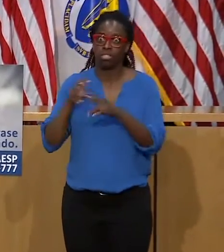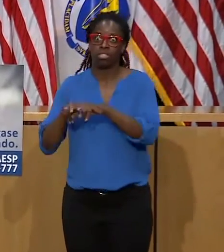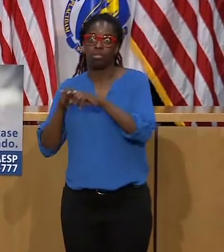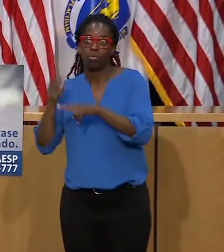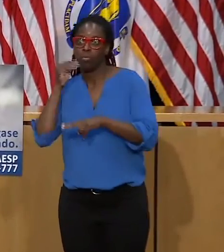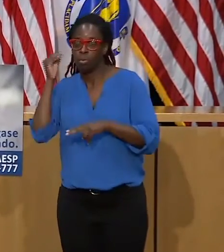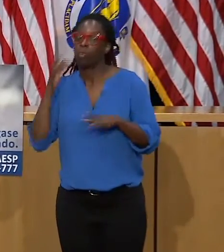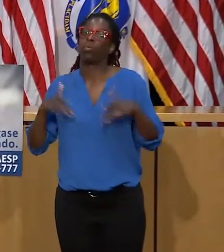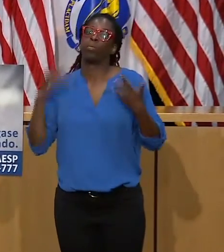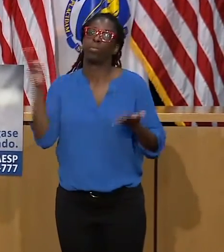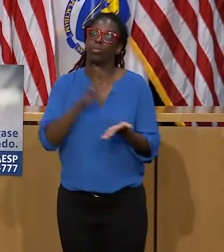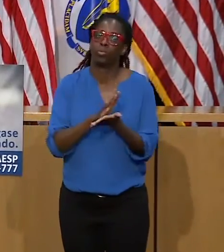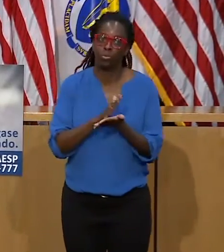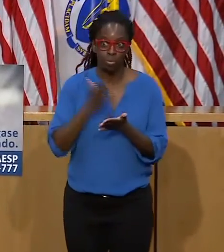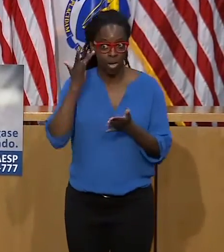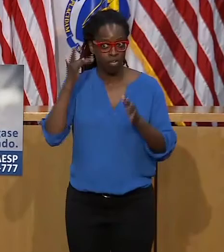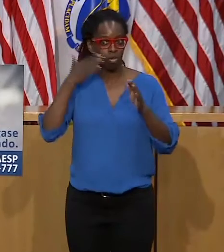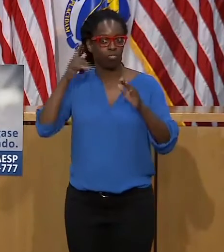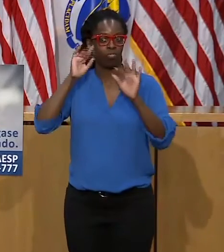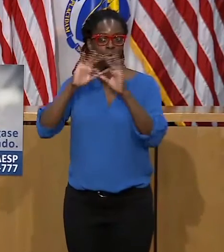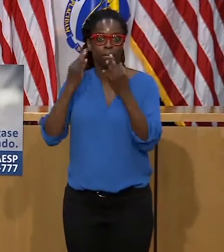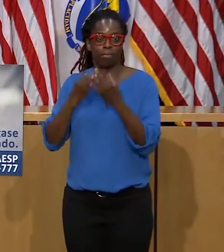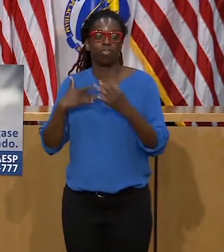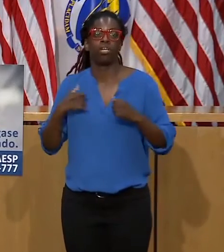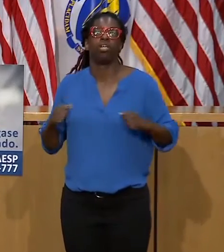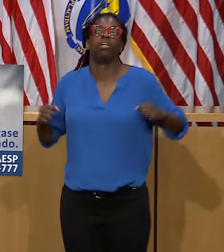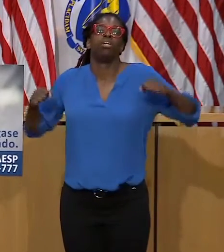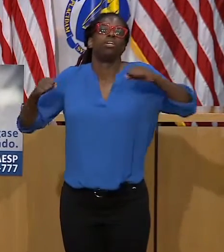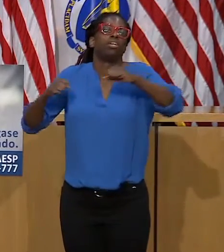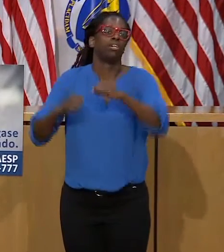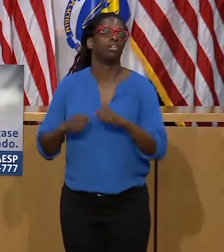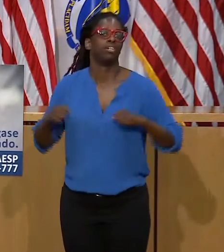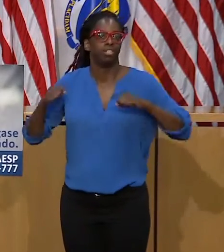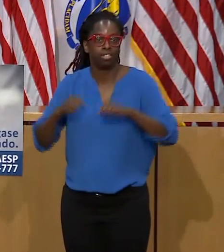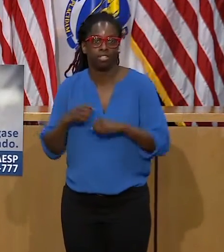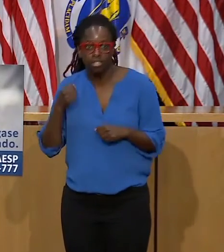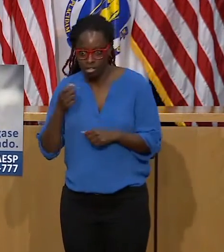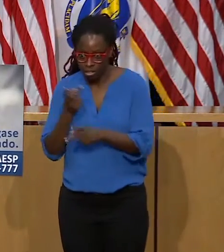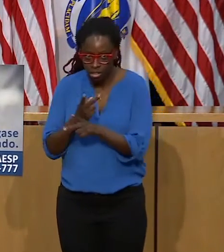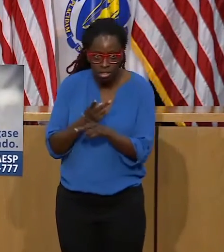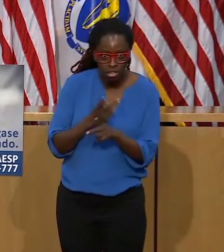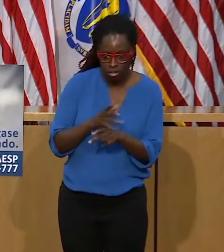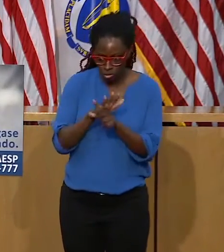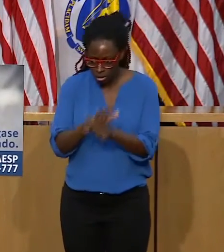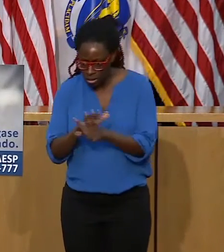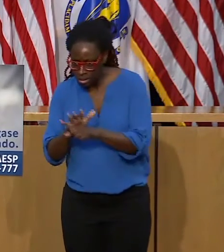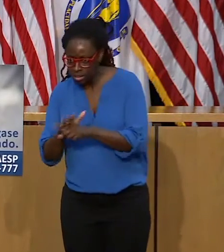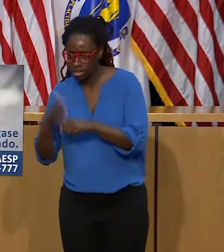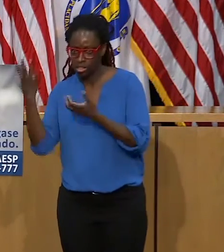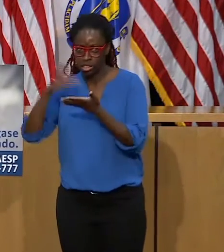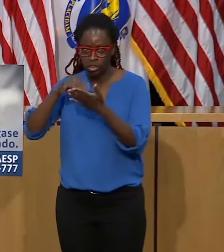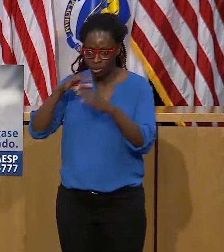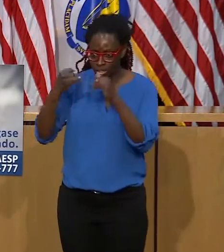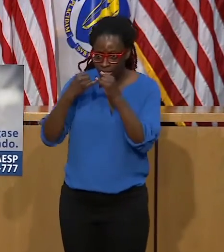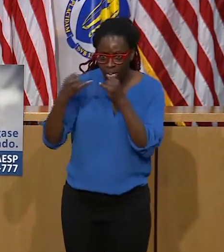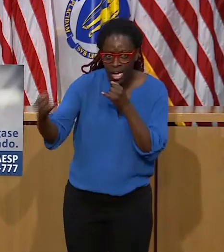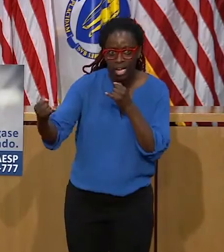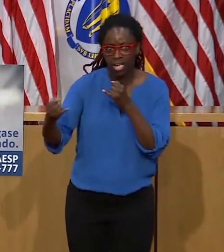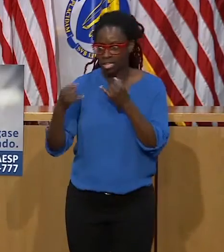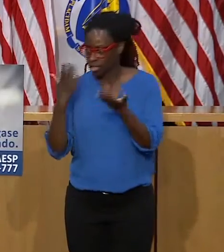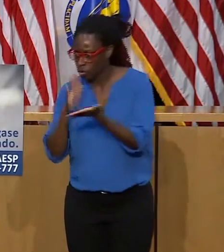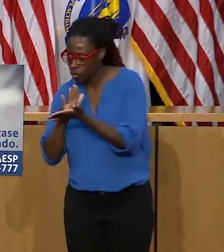active, educated, and yes, entertained, while balancing work and every other thing that parents